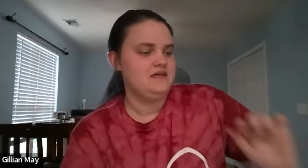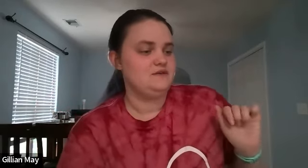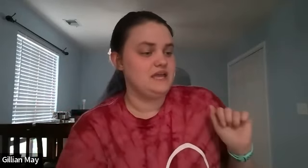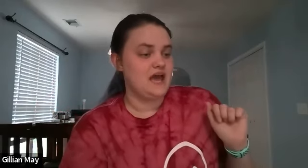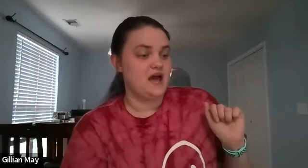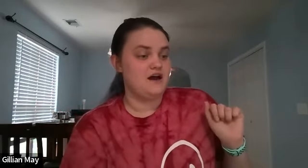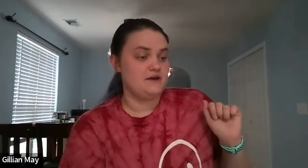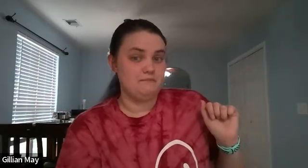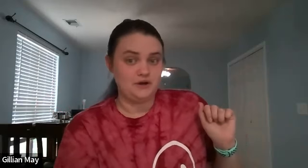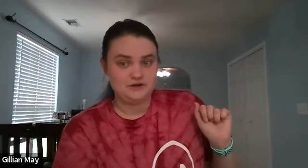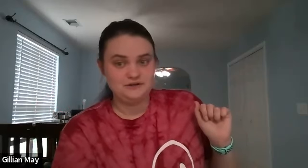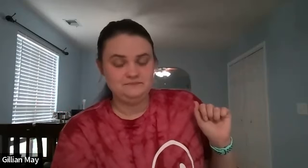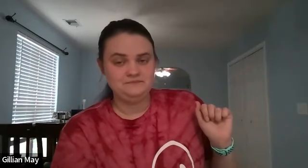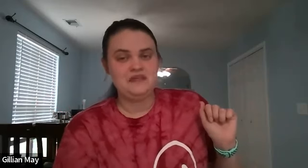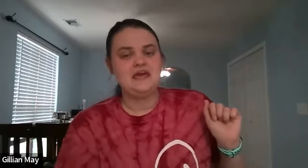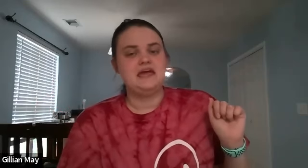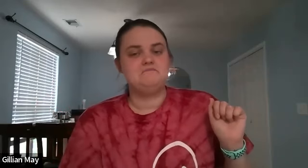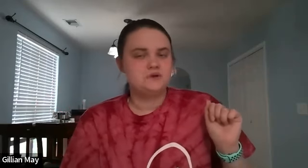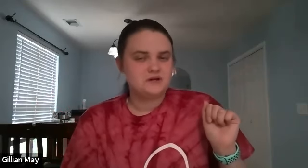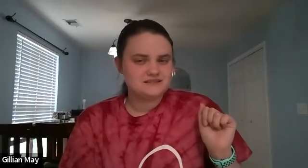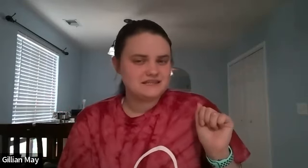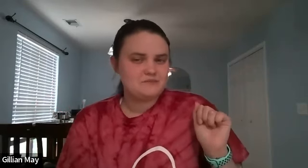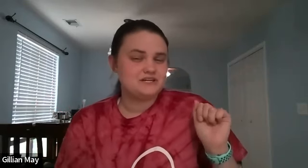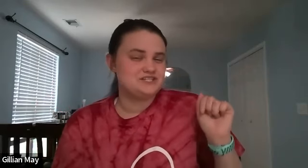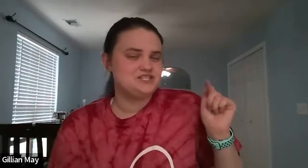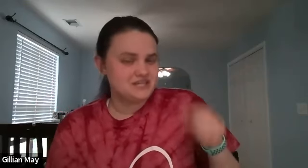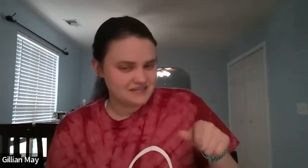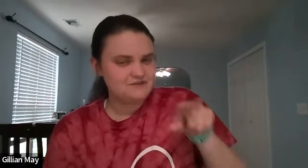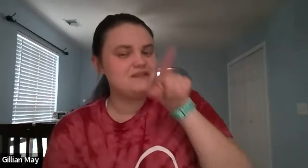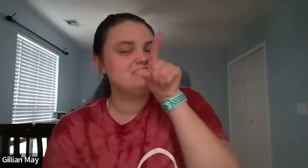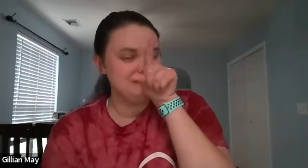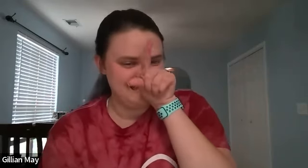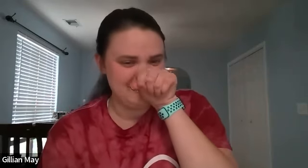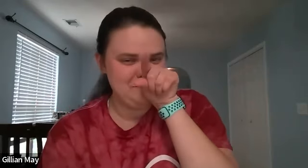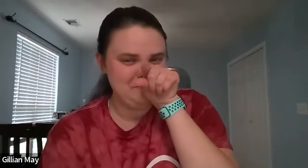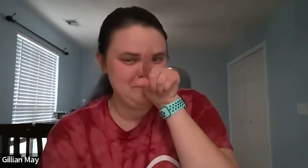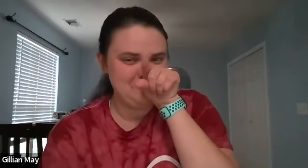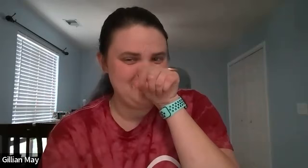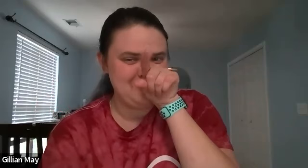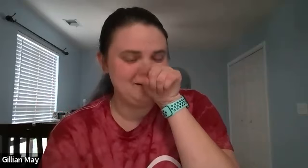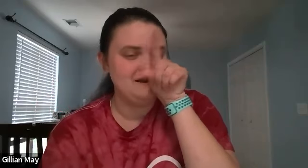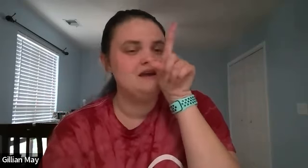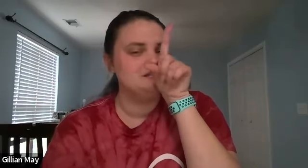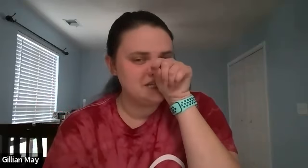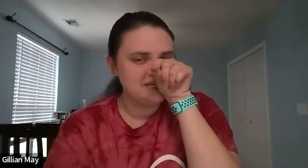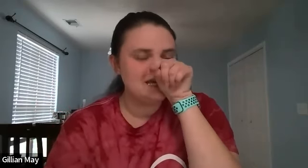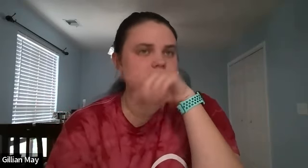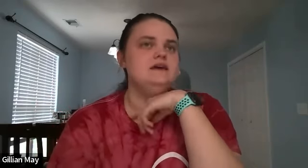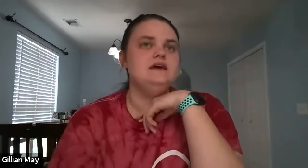Then we have bird, and bird is the same one as chicken from last week. Yep, bird, chicken,